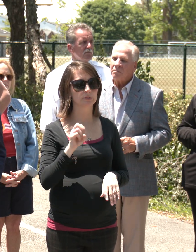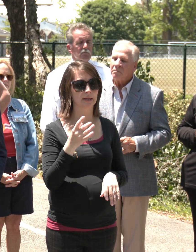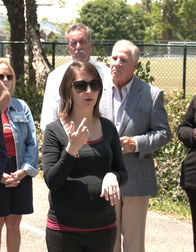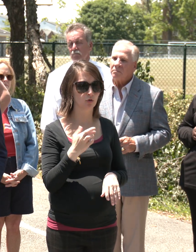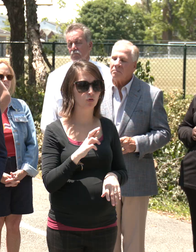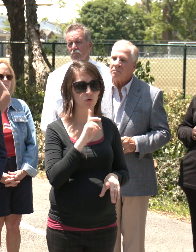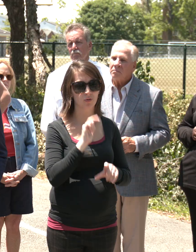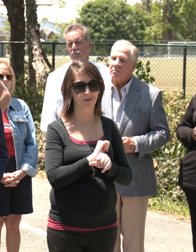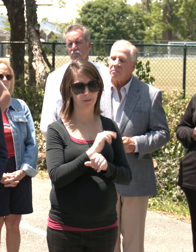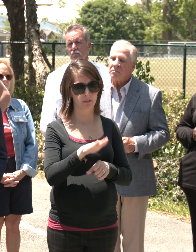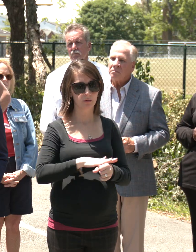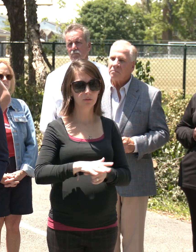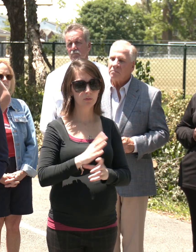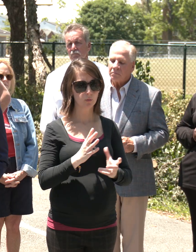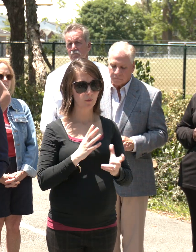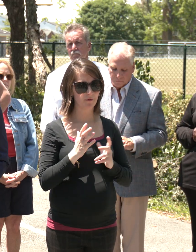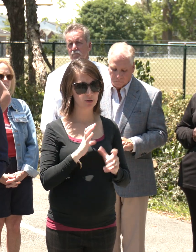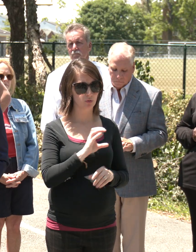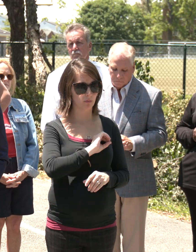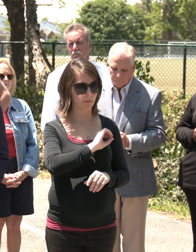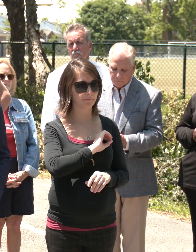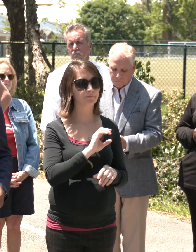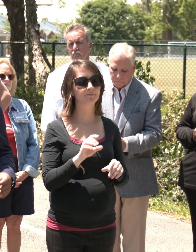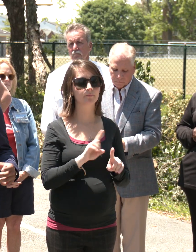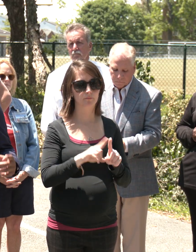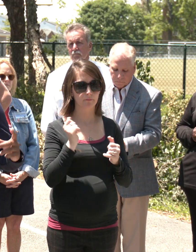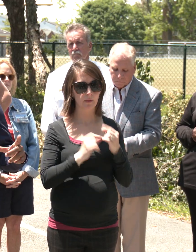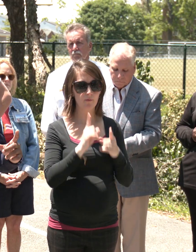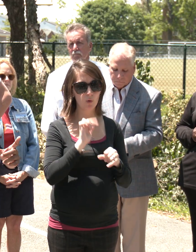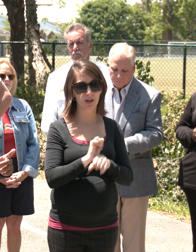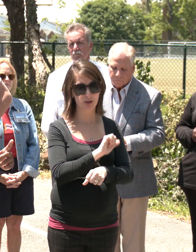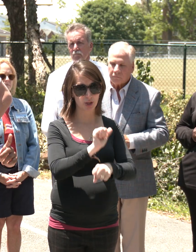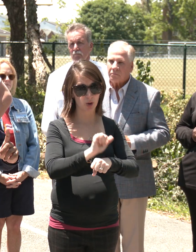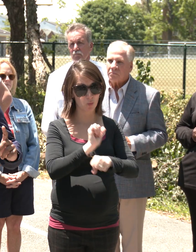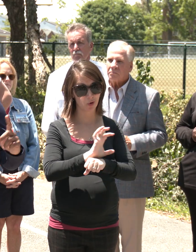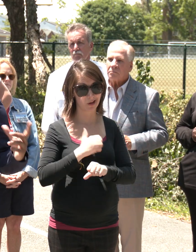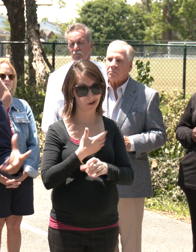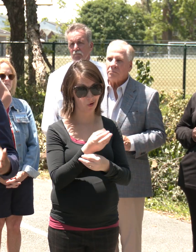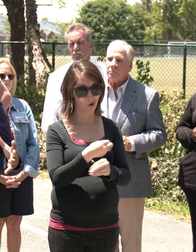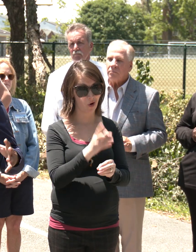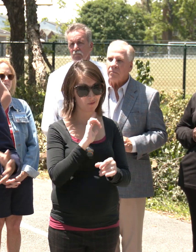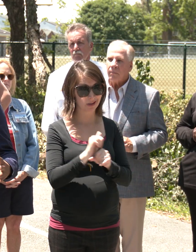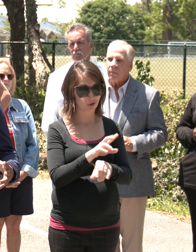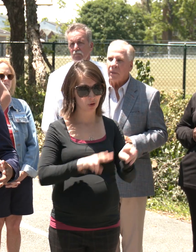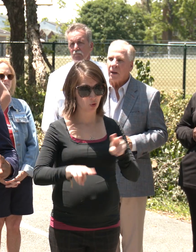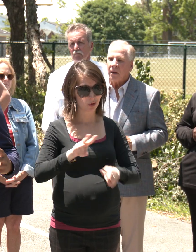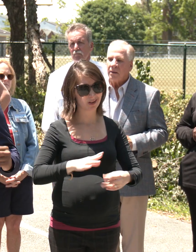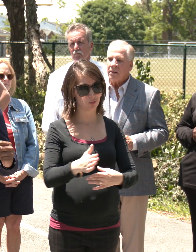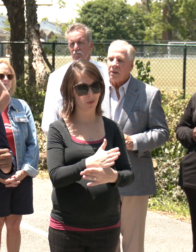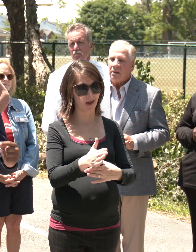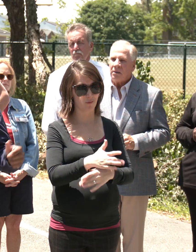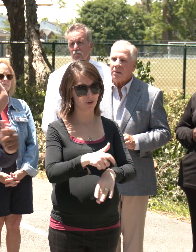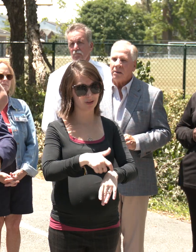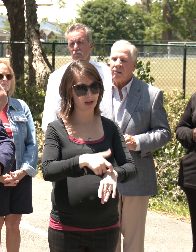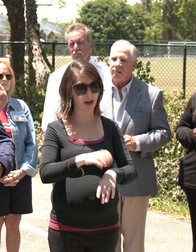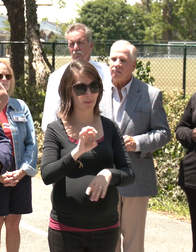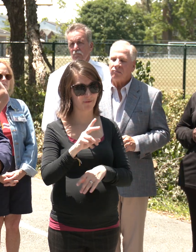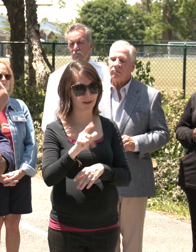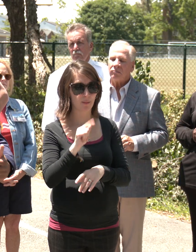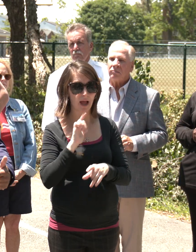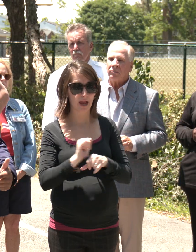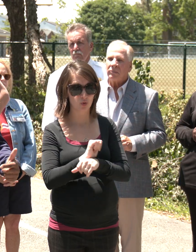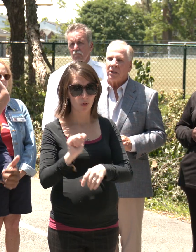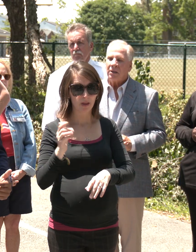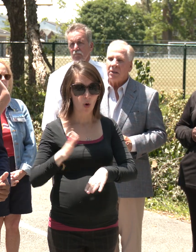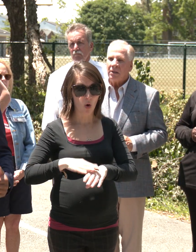obviously our local officials, everybody is working. And our office looked into the average times of FEMA hitting the ground